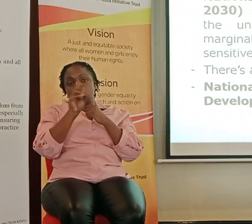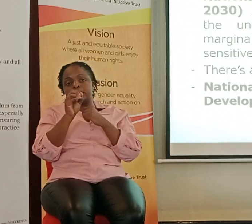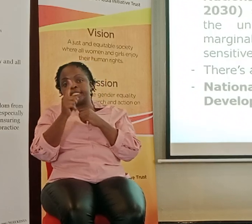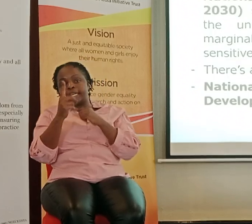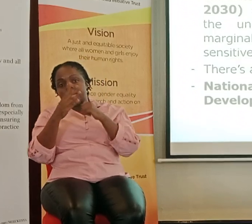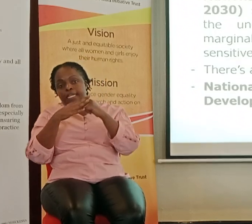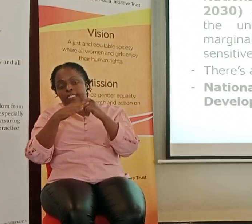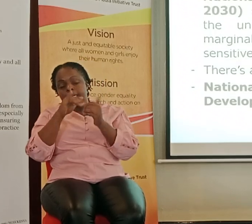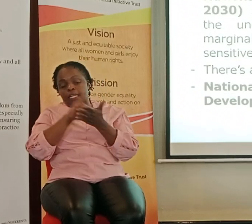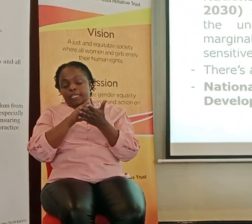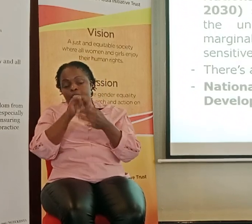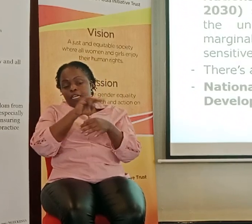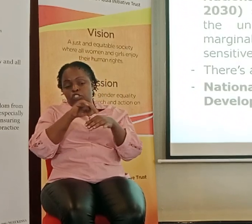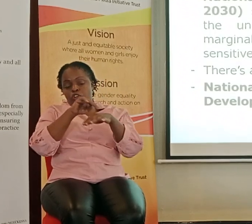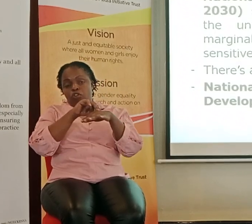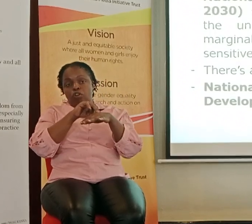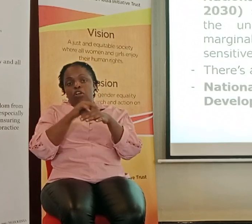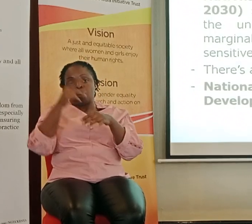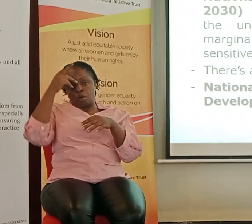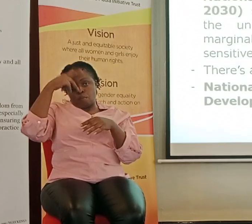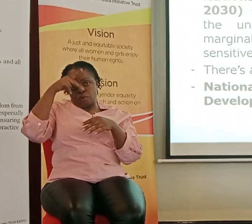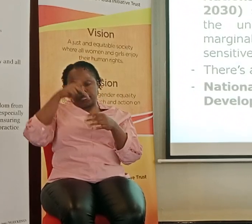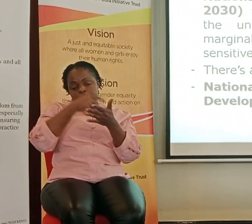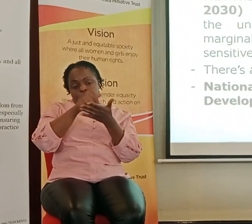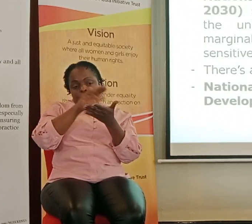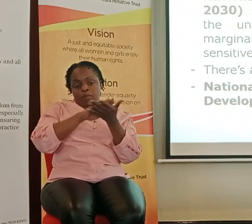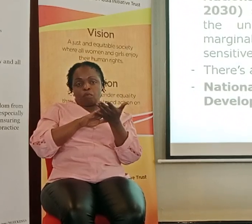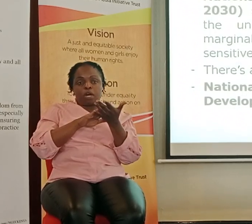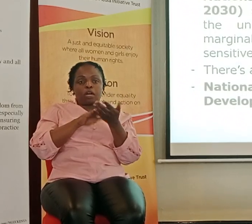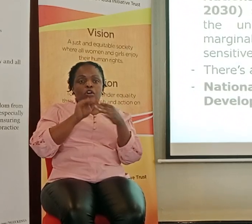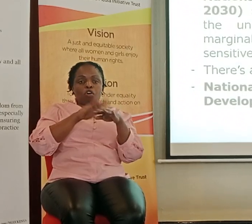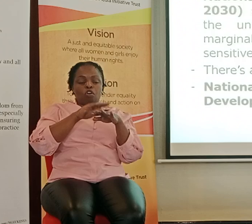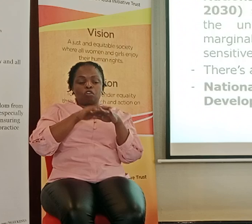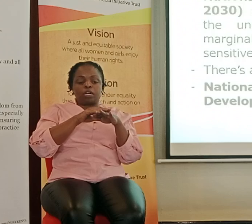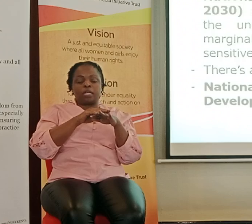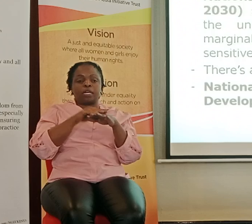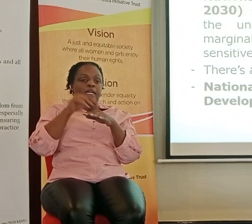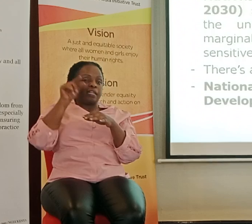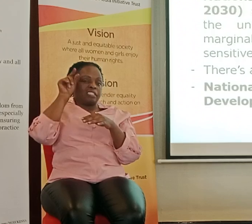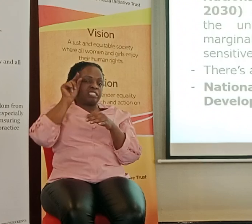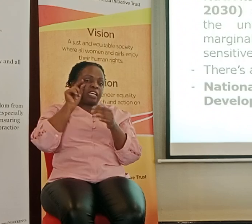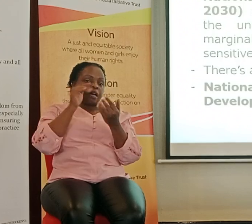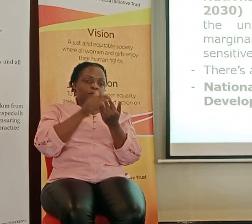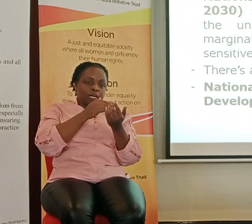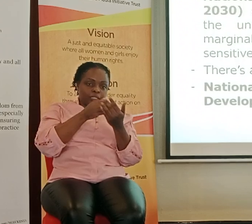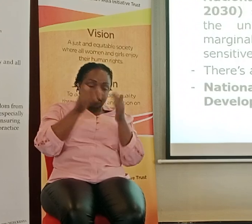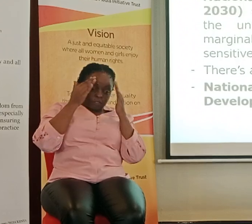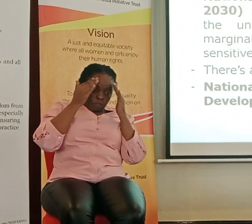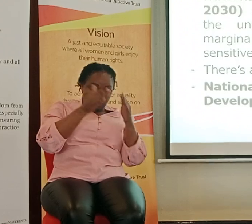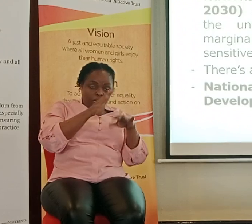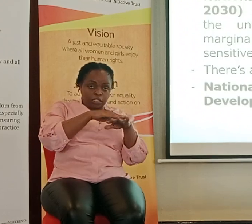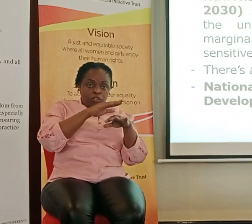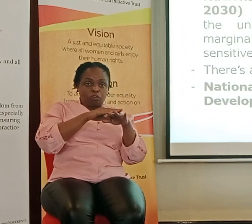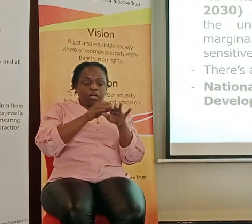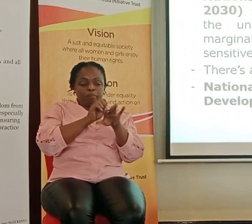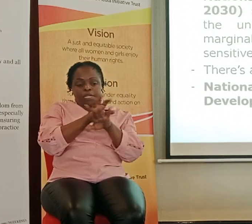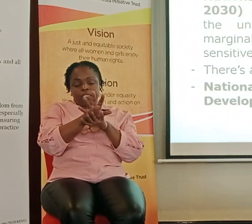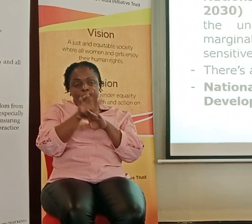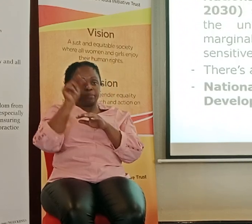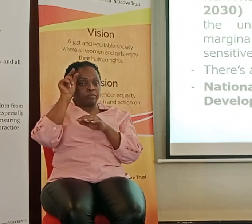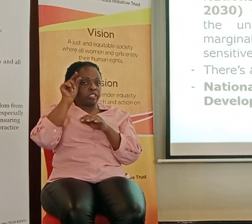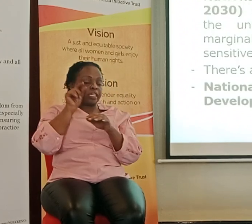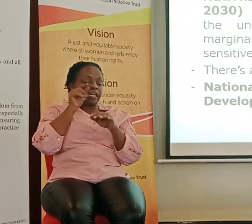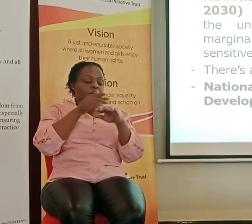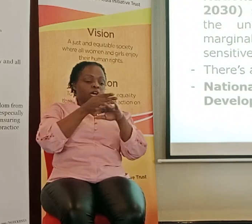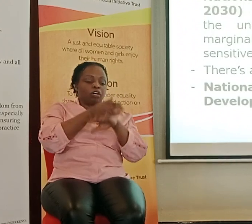national policy framework as regards matters gender, and focuses on mainstreaming gender across sectors, among